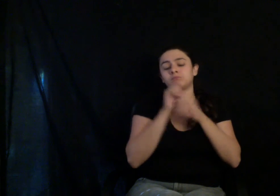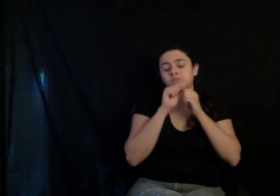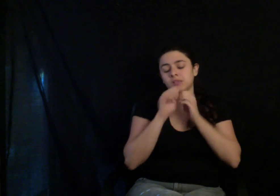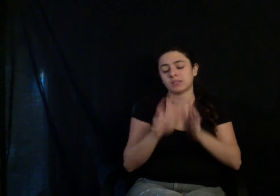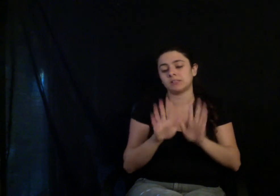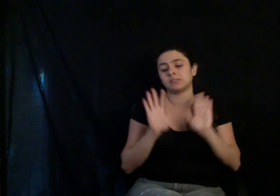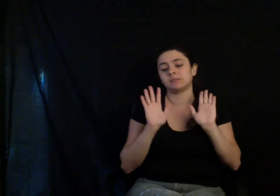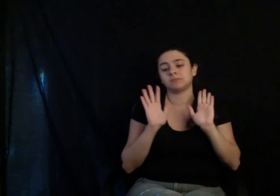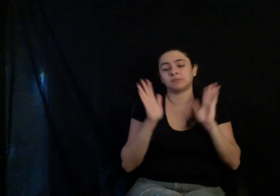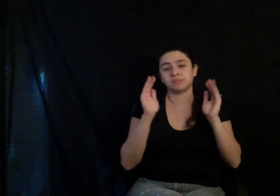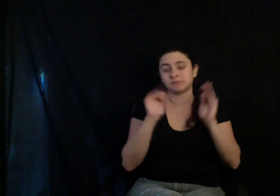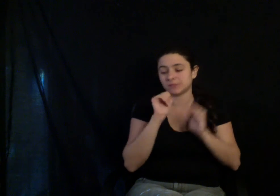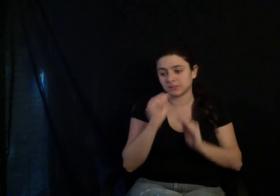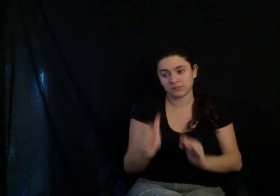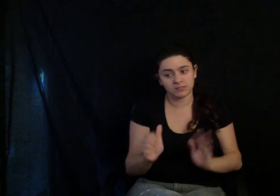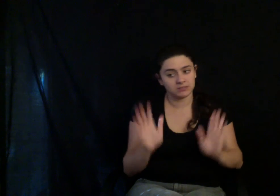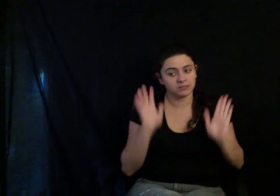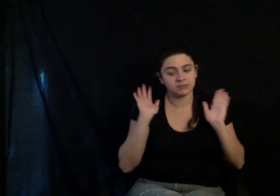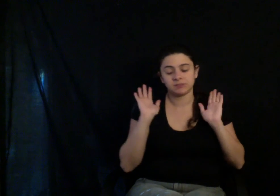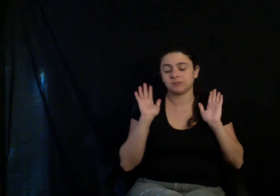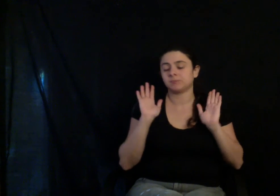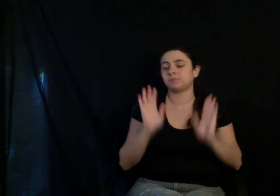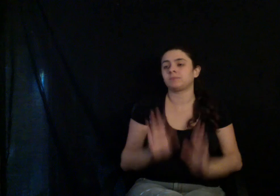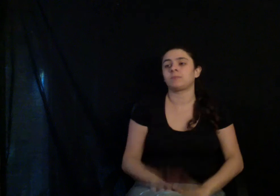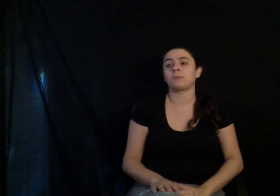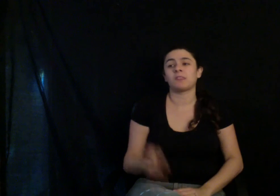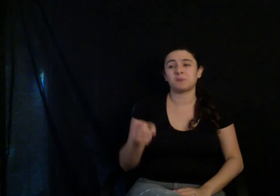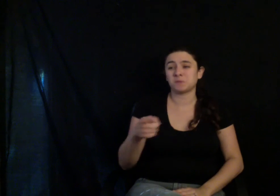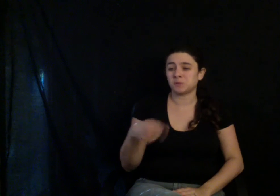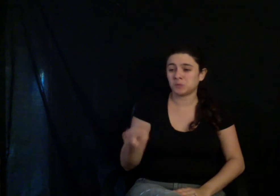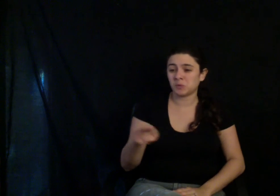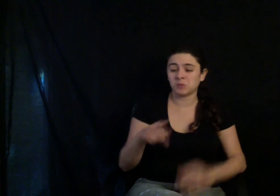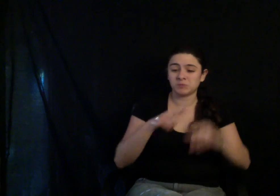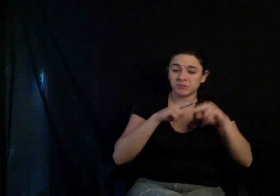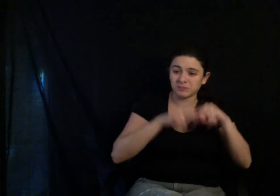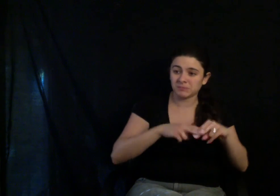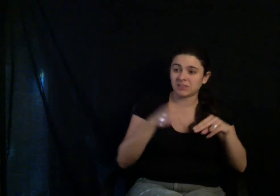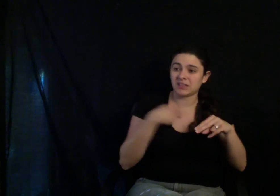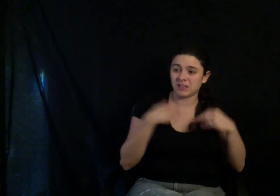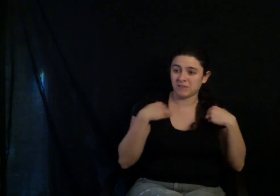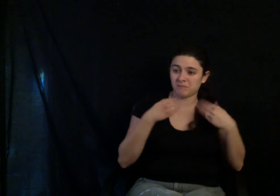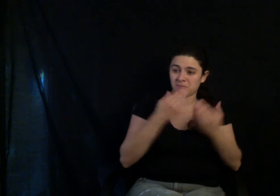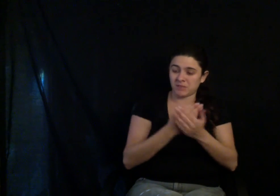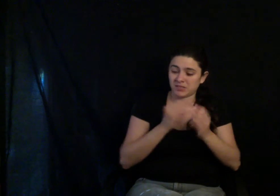I don't want to get your hopes all high and then have it all flat. So I just want to let you right now know that